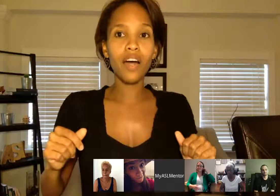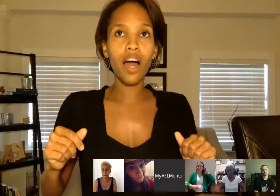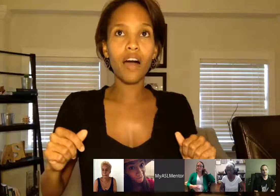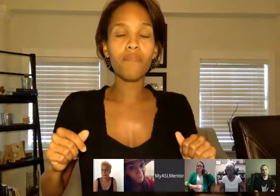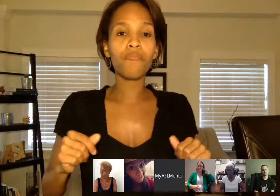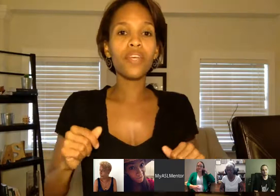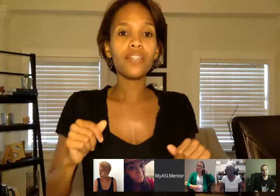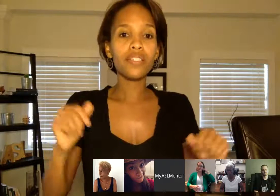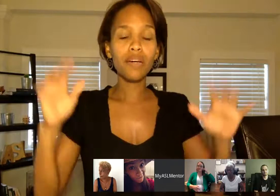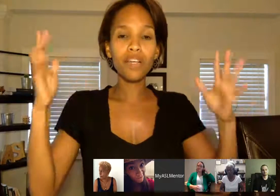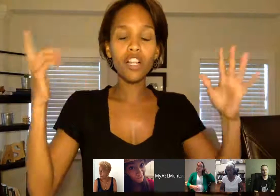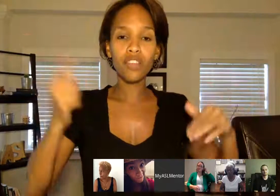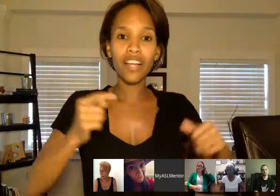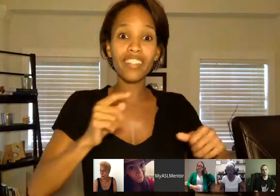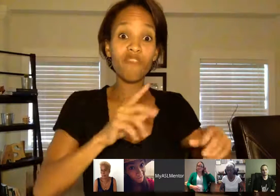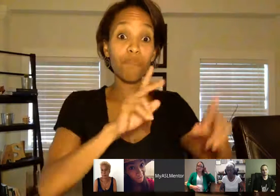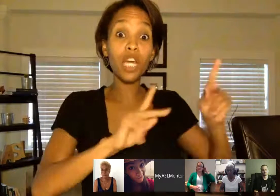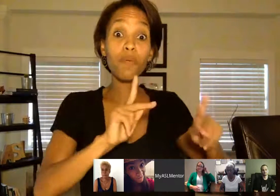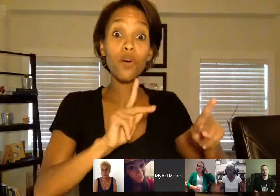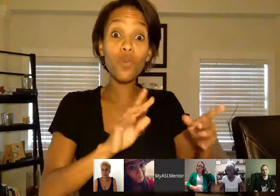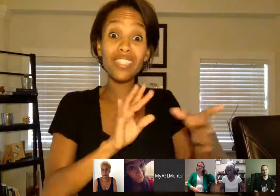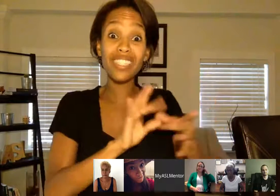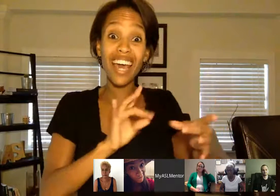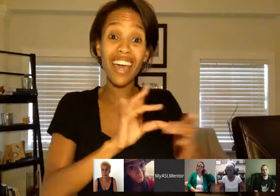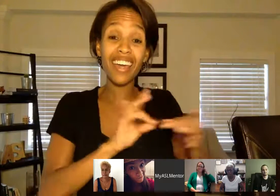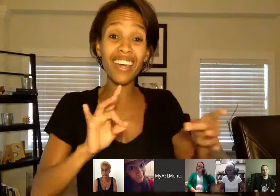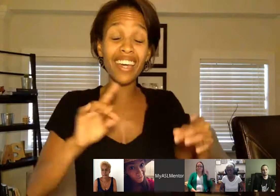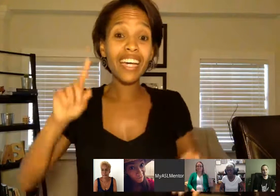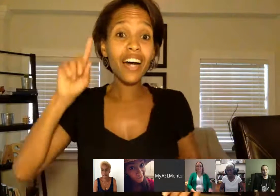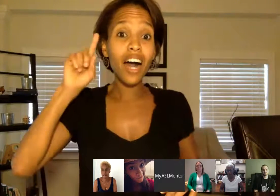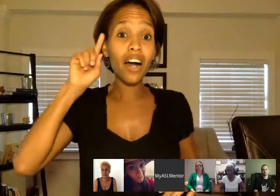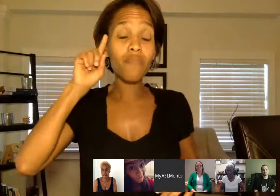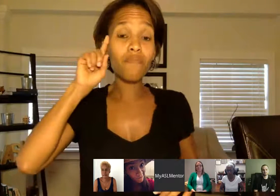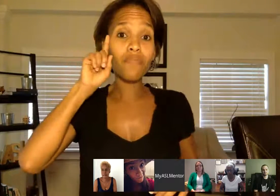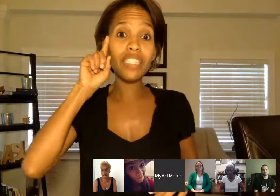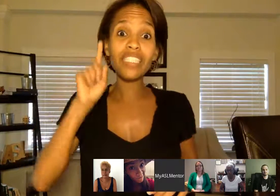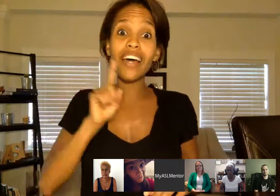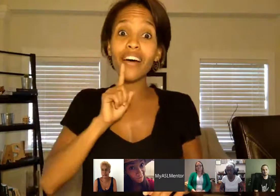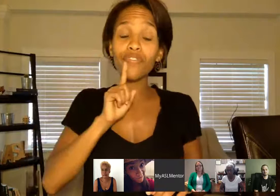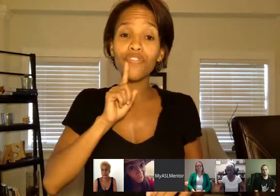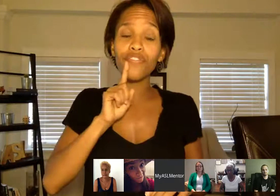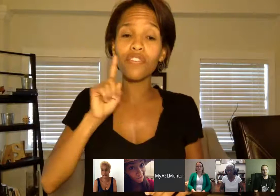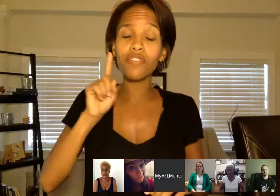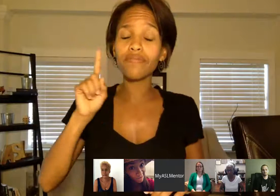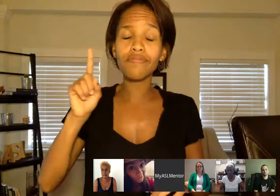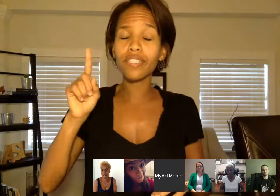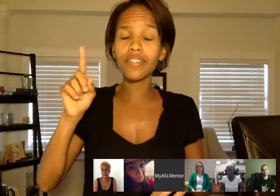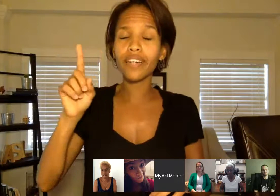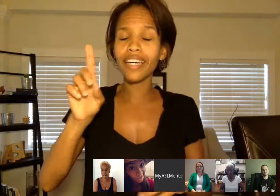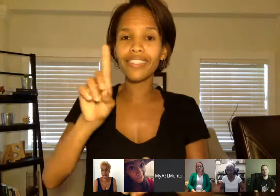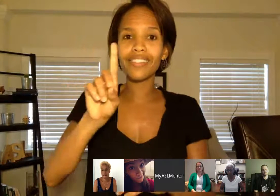signs something along the lines of, people will say deaf,